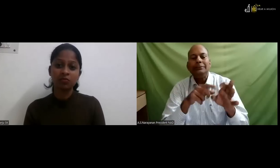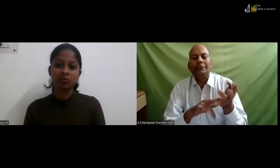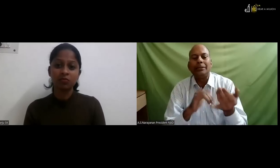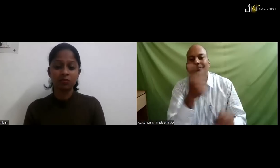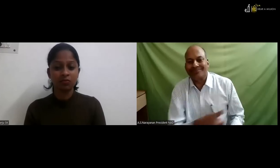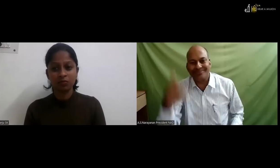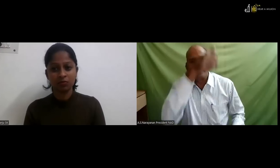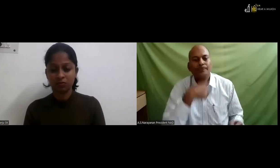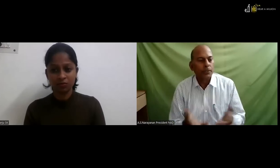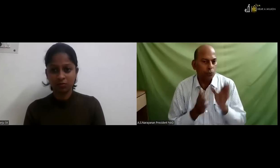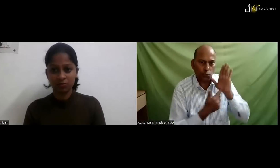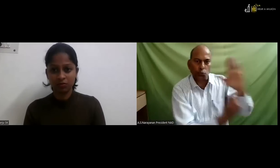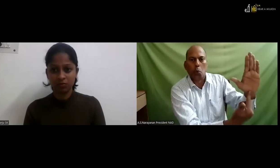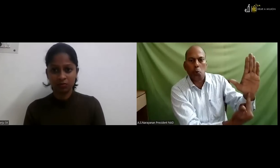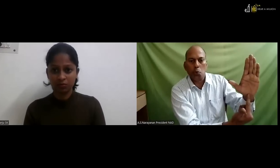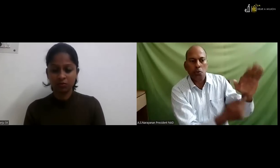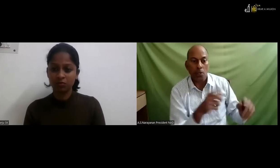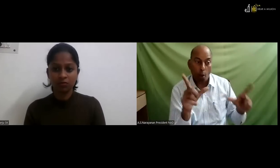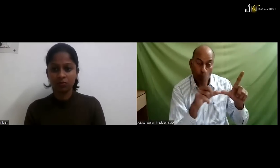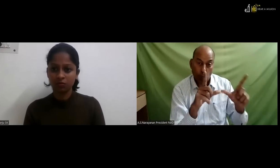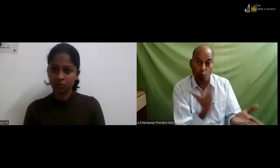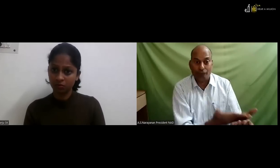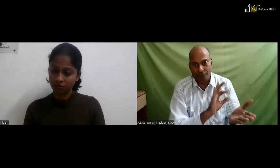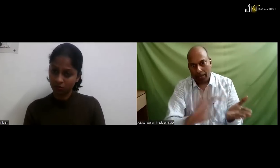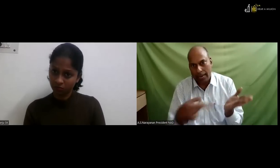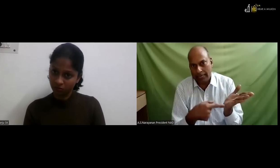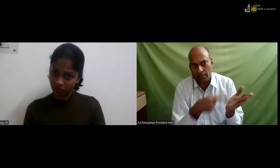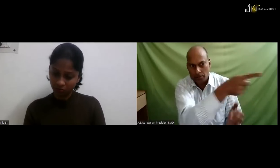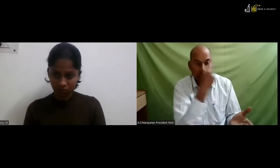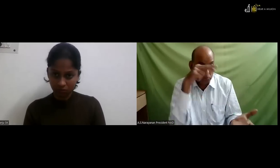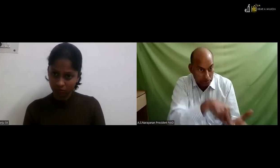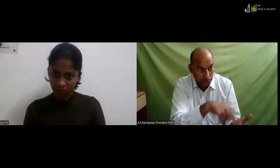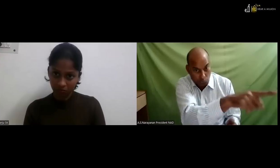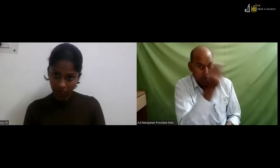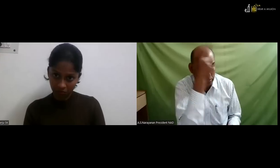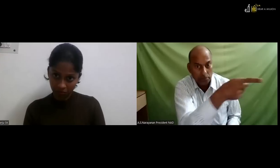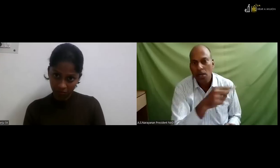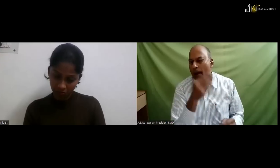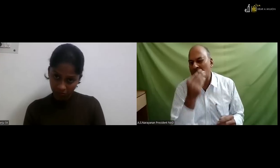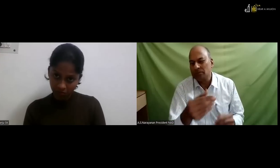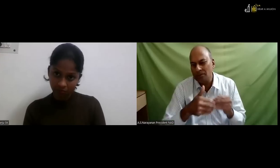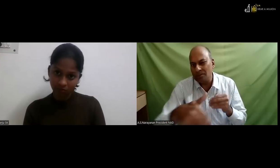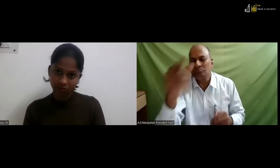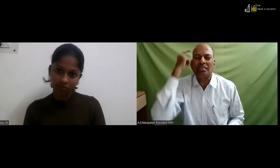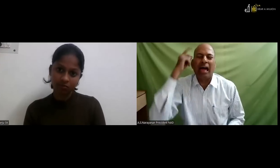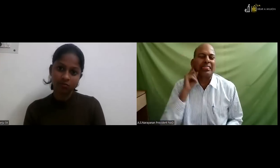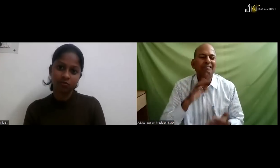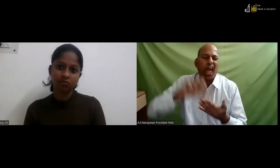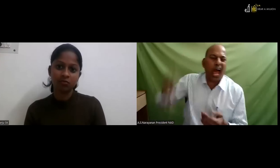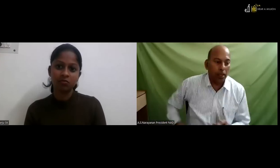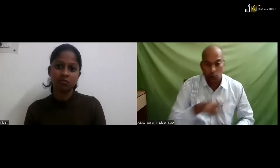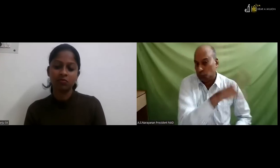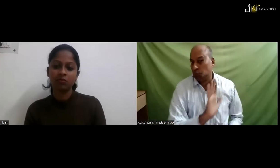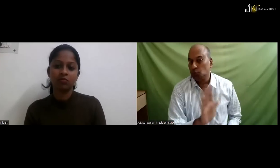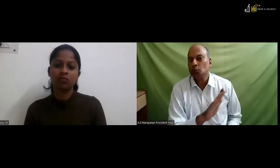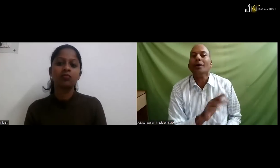just had the documents, and then to the senior official, we just said that you can have a look on these reports,